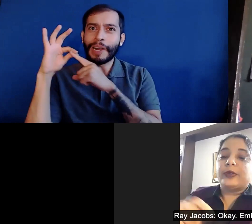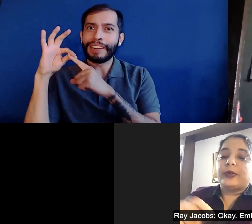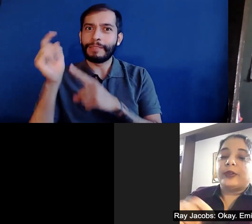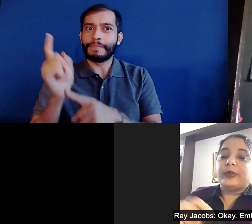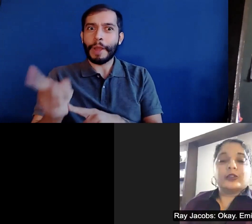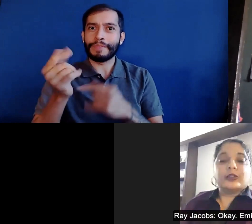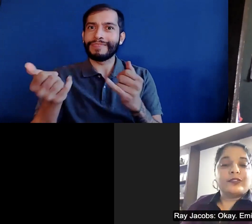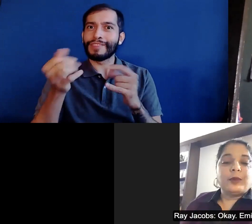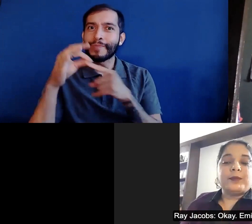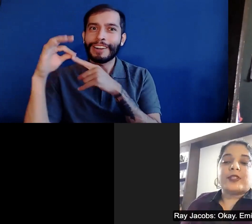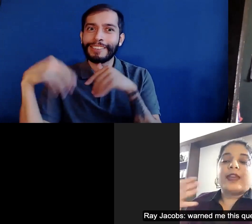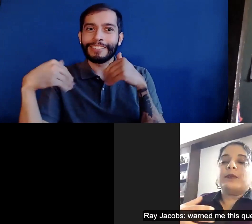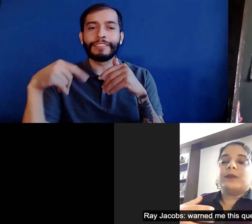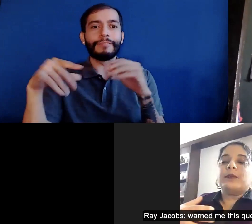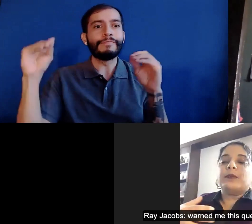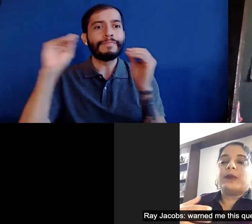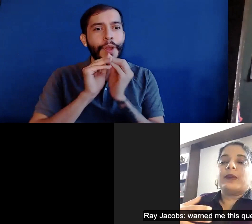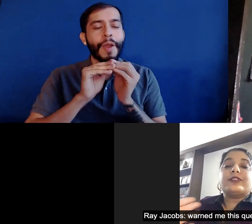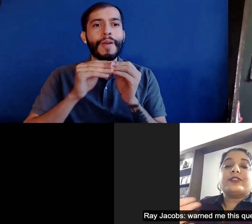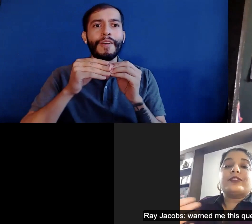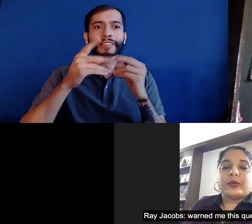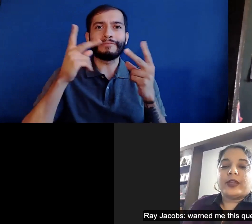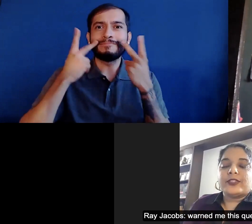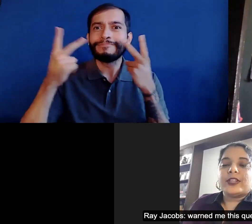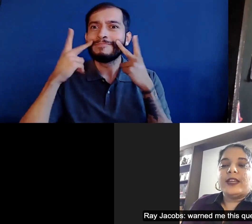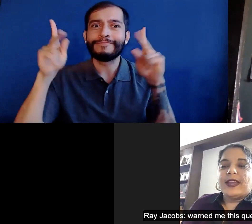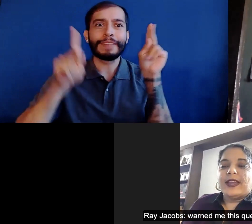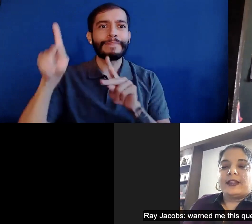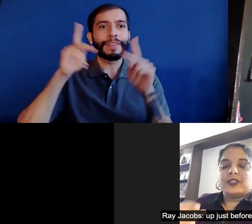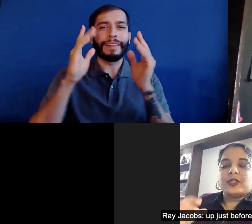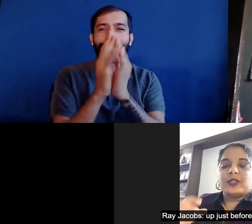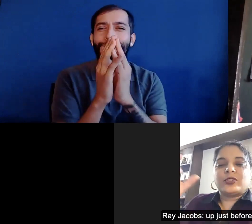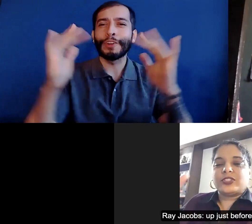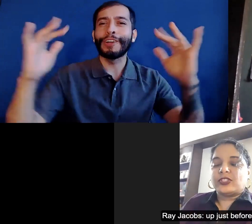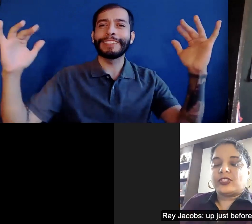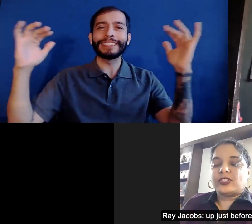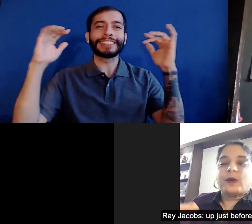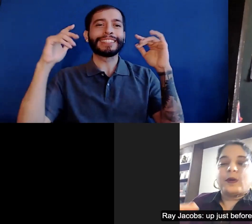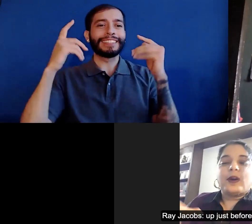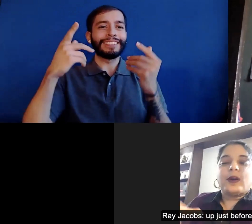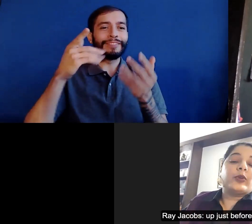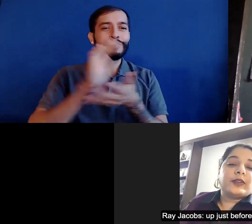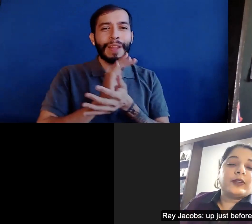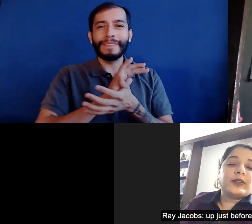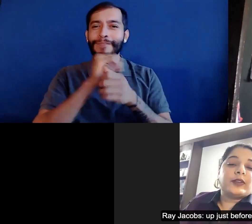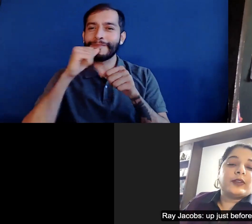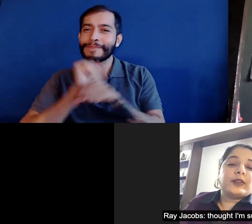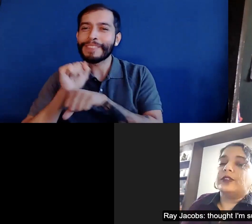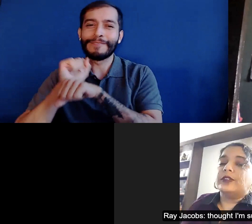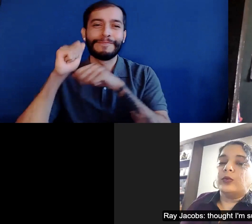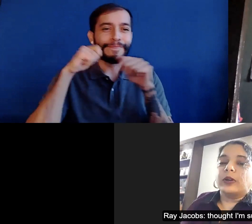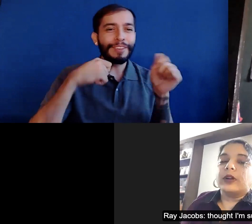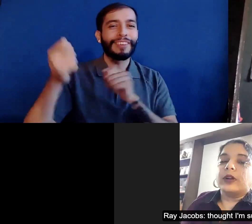interest in more diverse films and more diverse film creators. And so that interest is sparked. And I think Crip Camp has